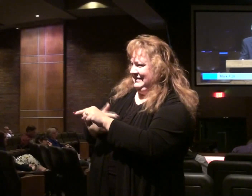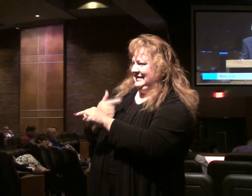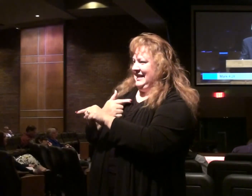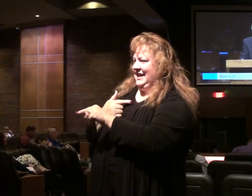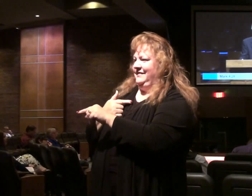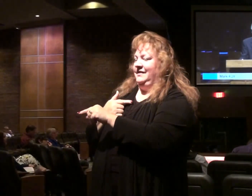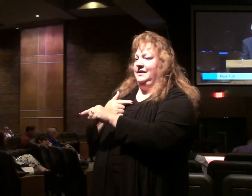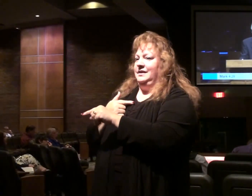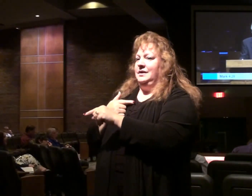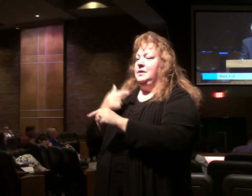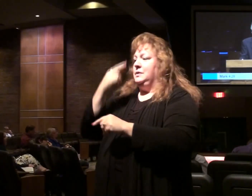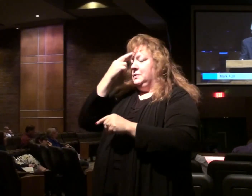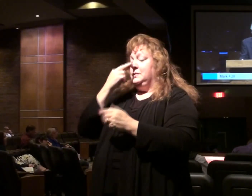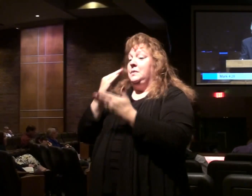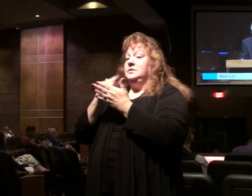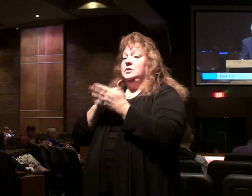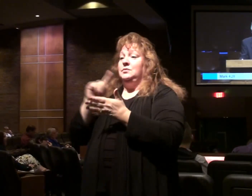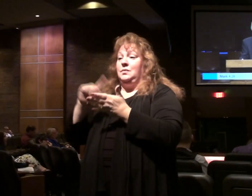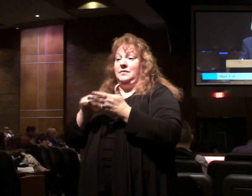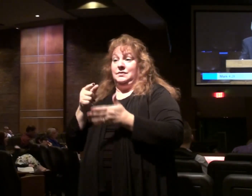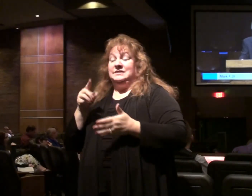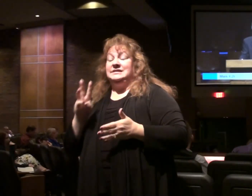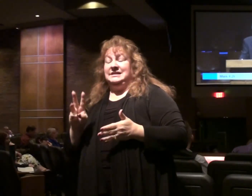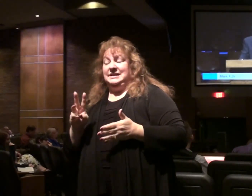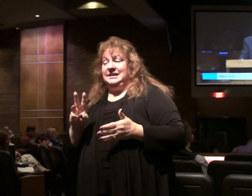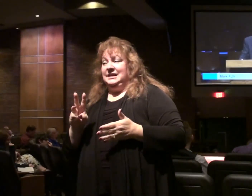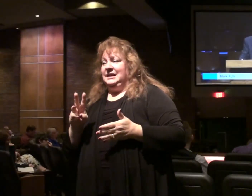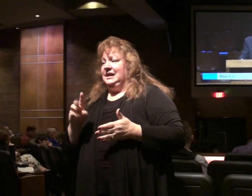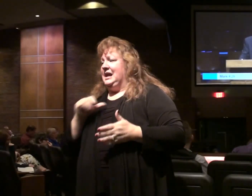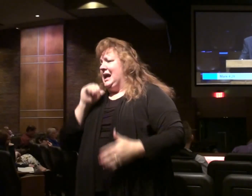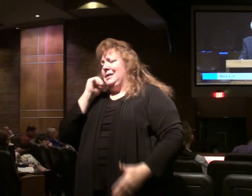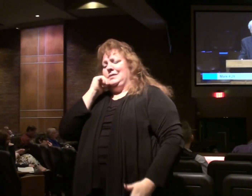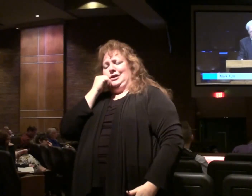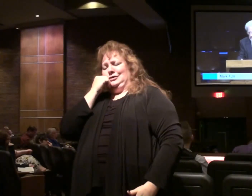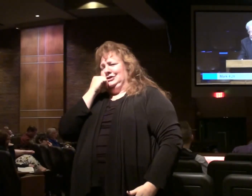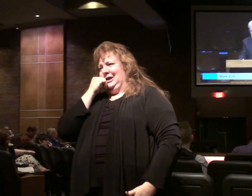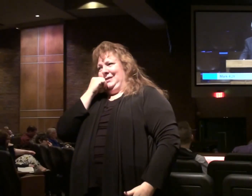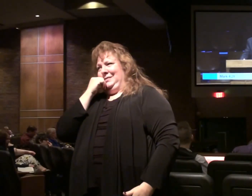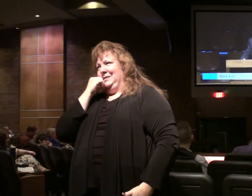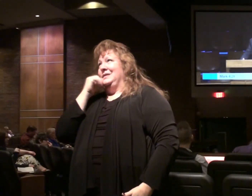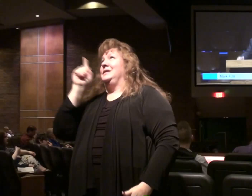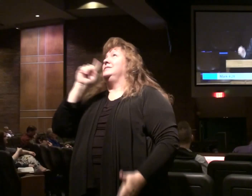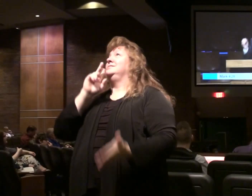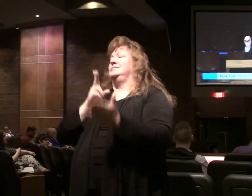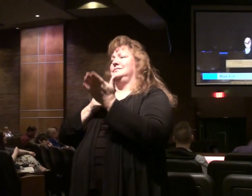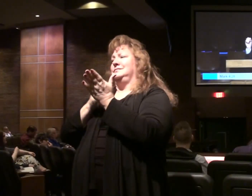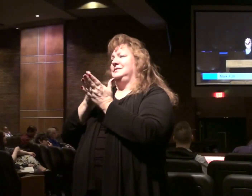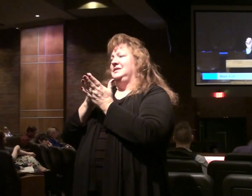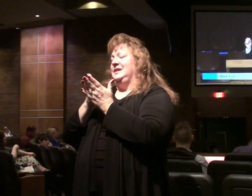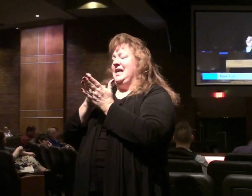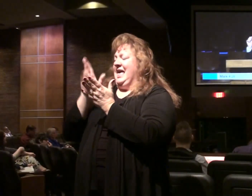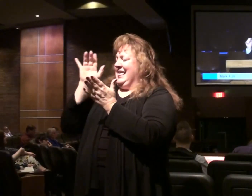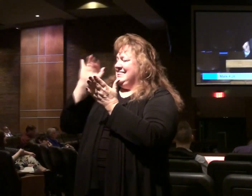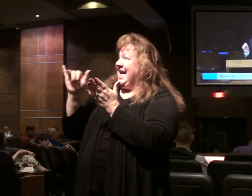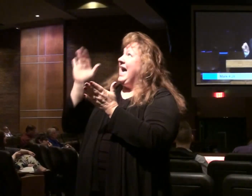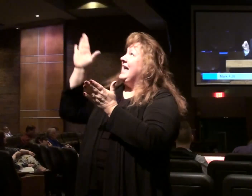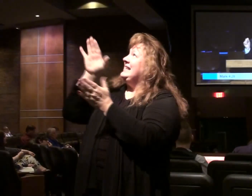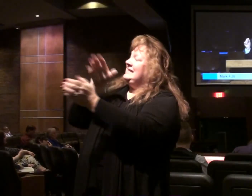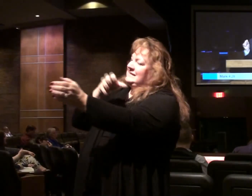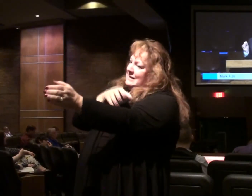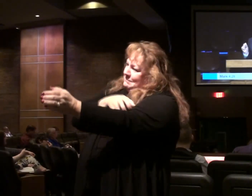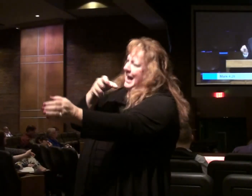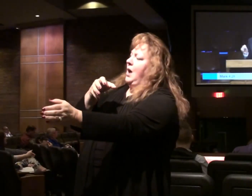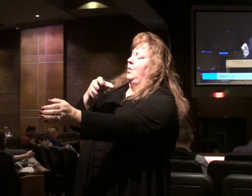1, verse 16, Paul said, I am not ashamed of the gospel, for it is the